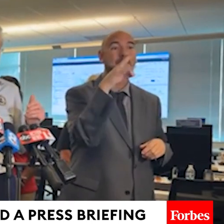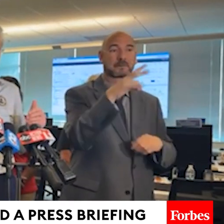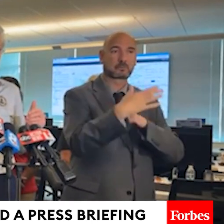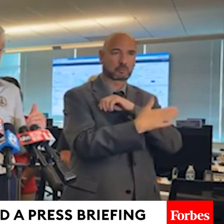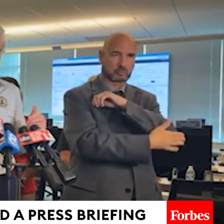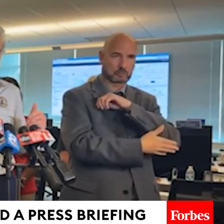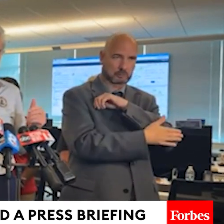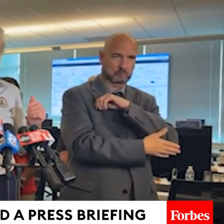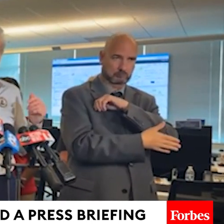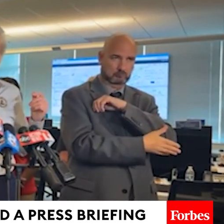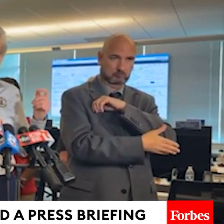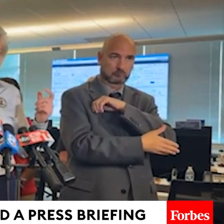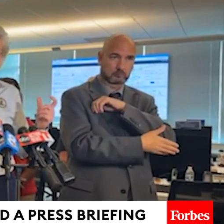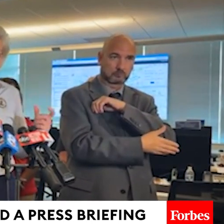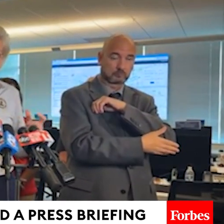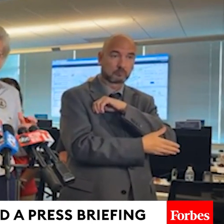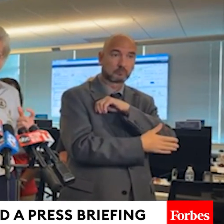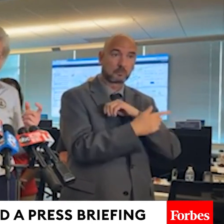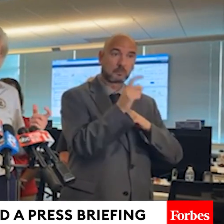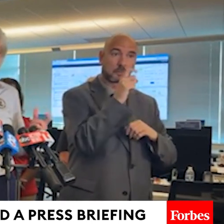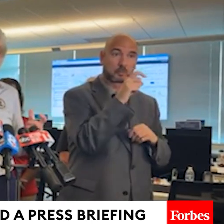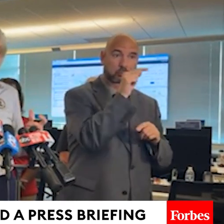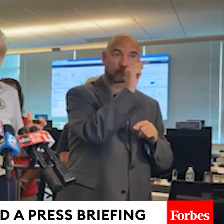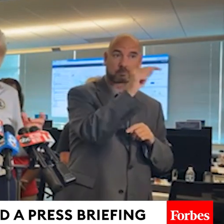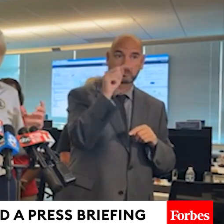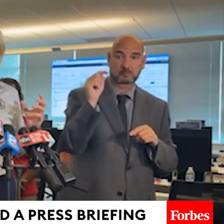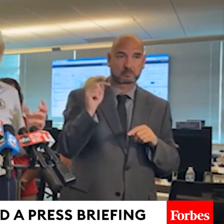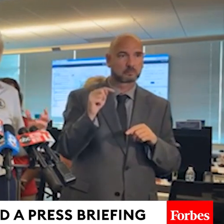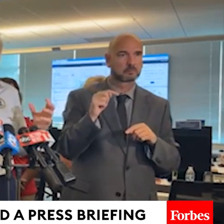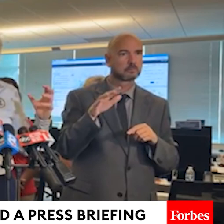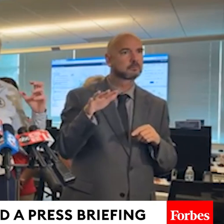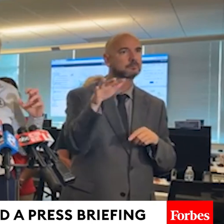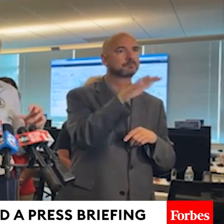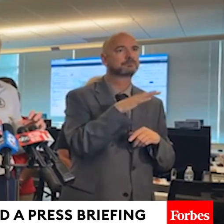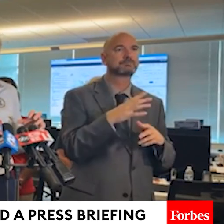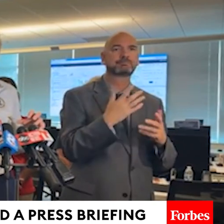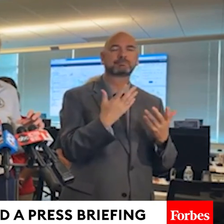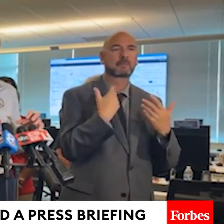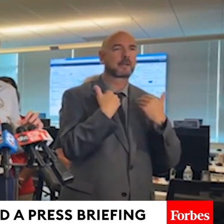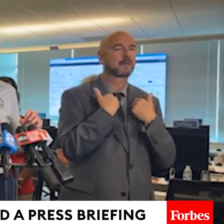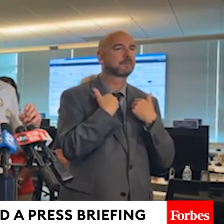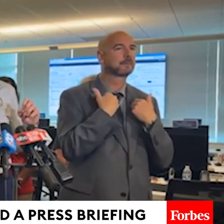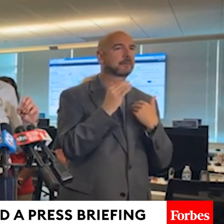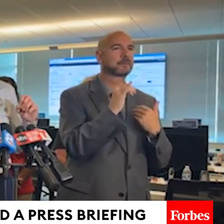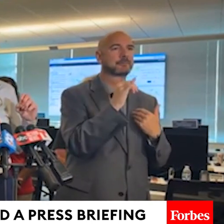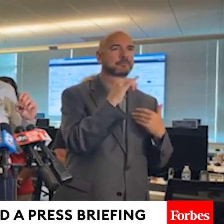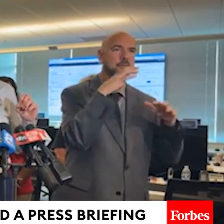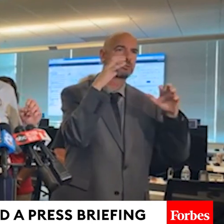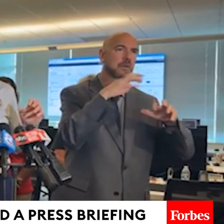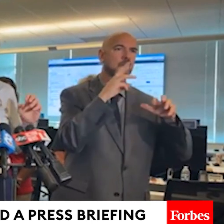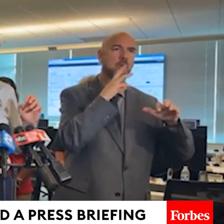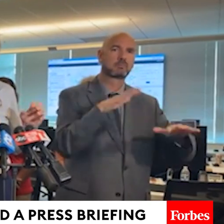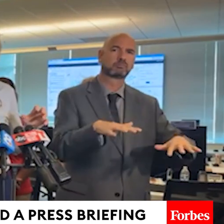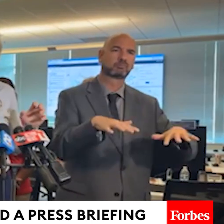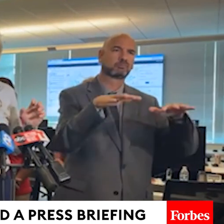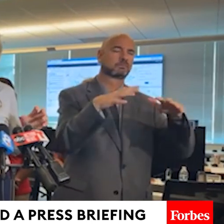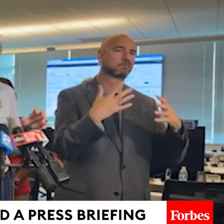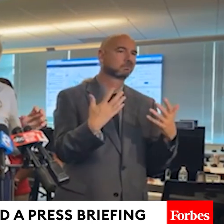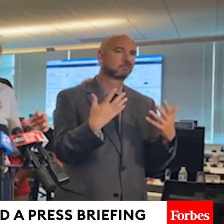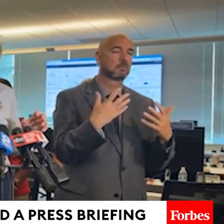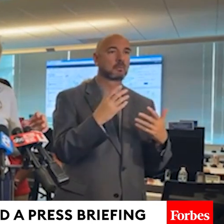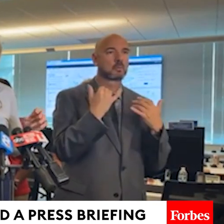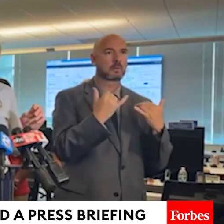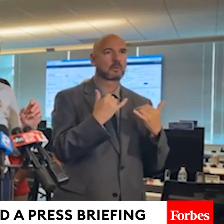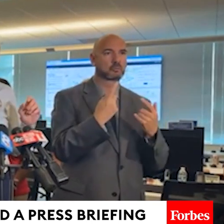Those locations are surrounded right now by the rainwater. So we are currently pumping